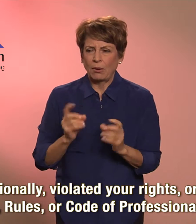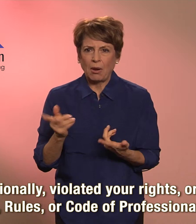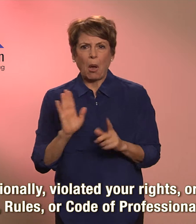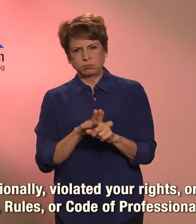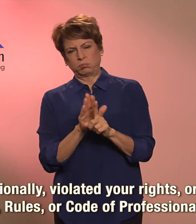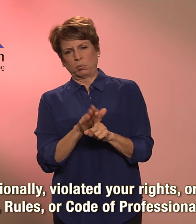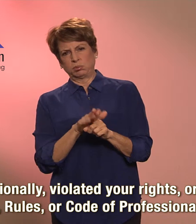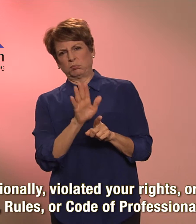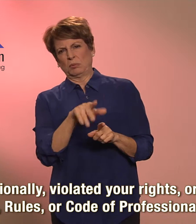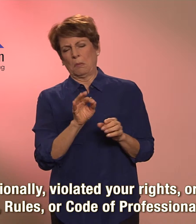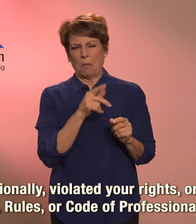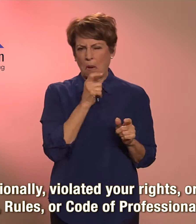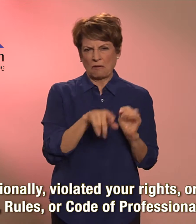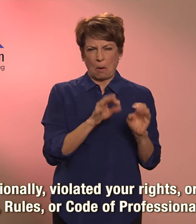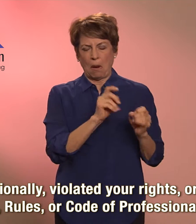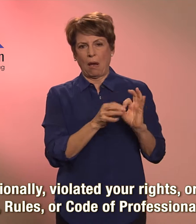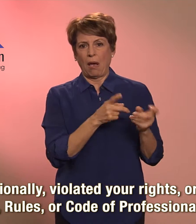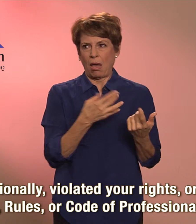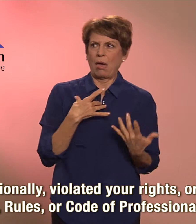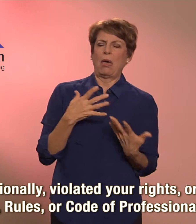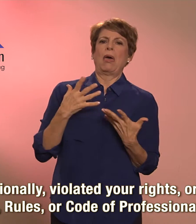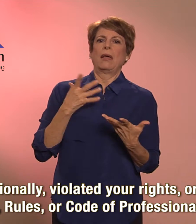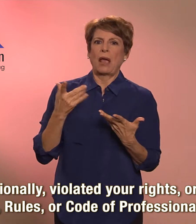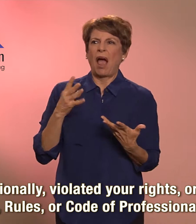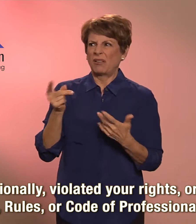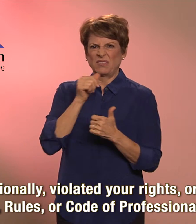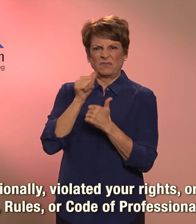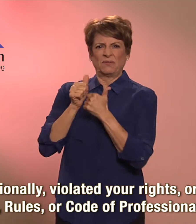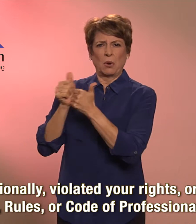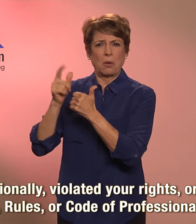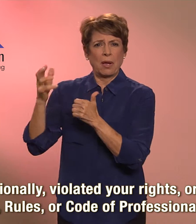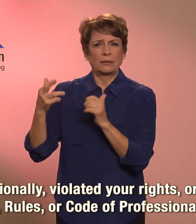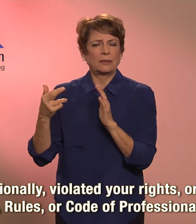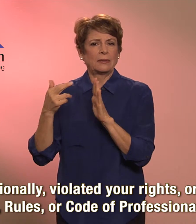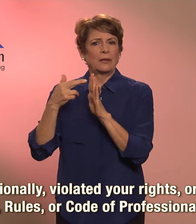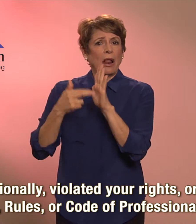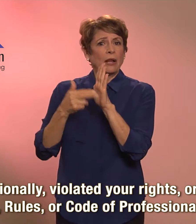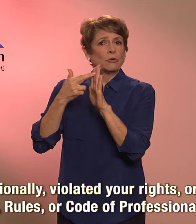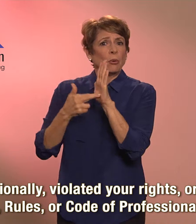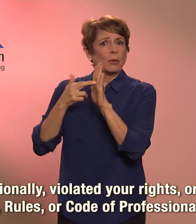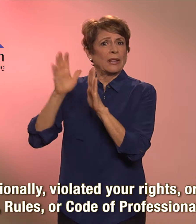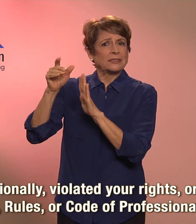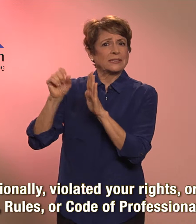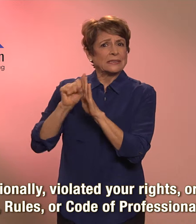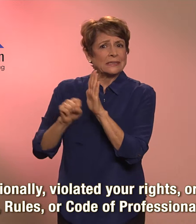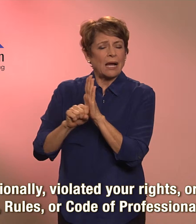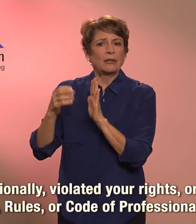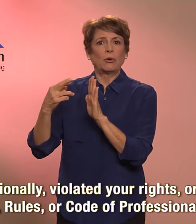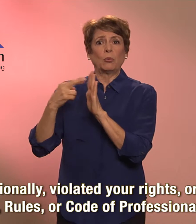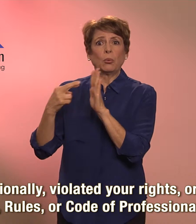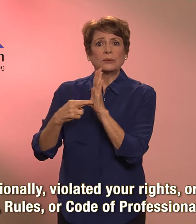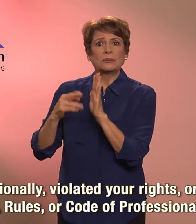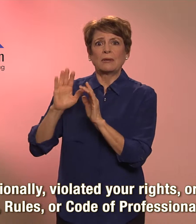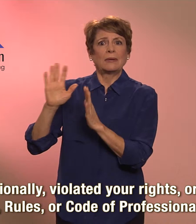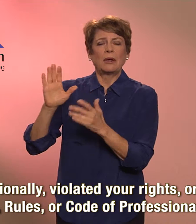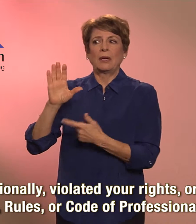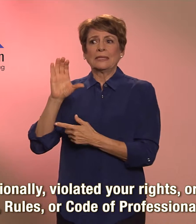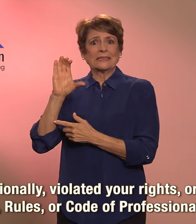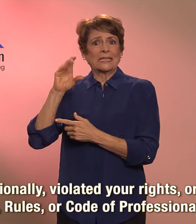professionally, violated your rights, or violated the statutes, rules, or code of